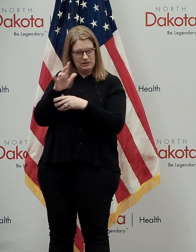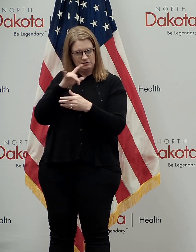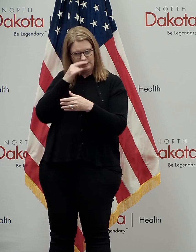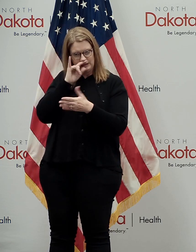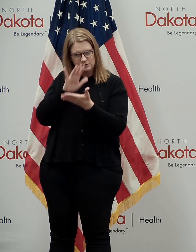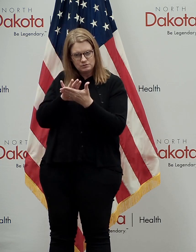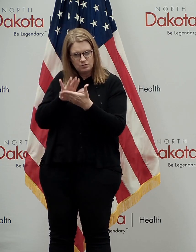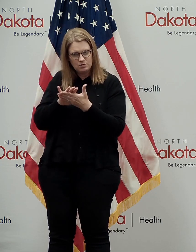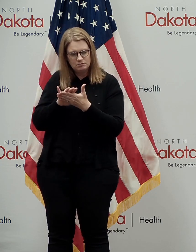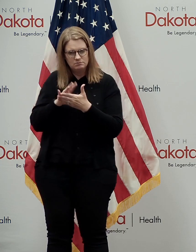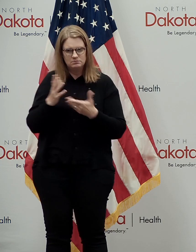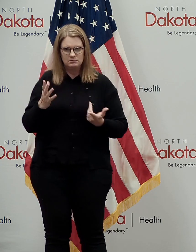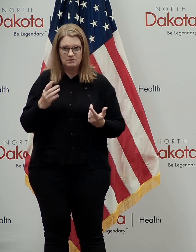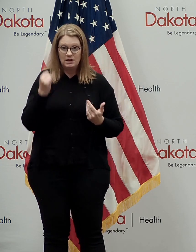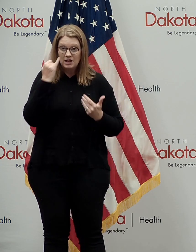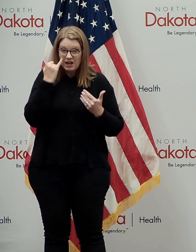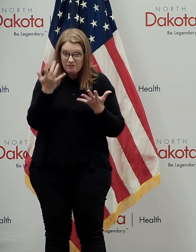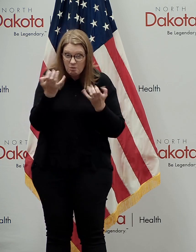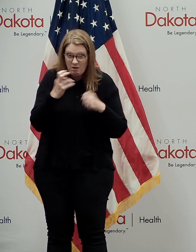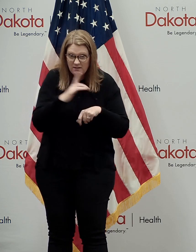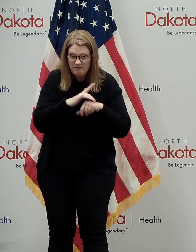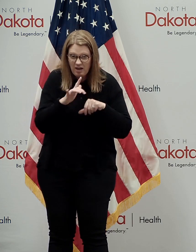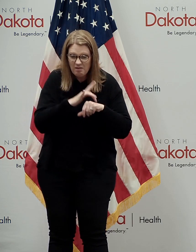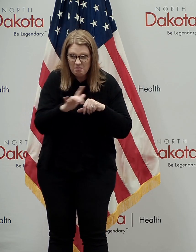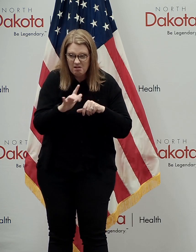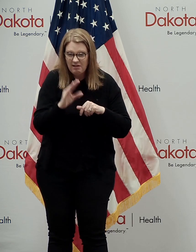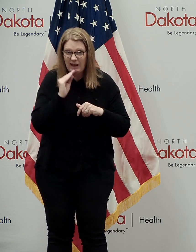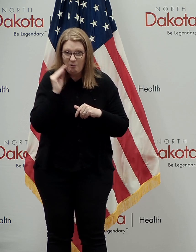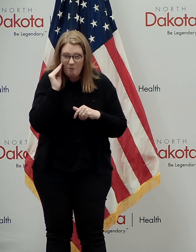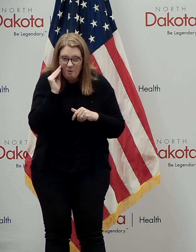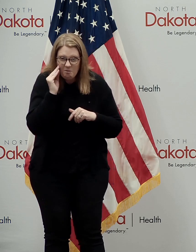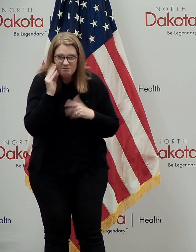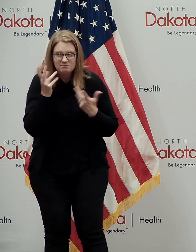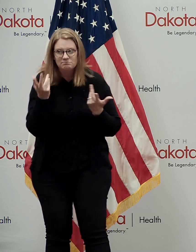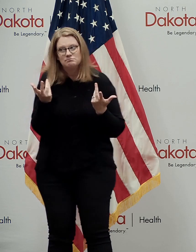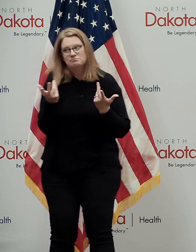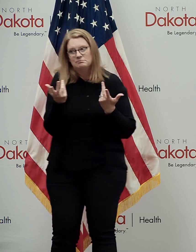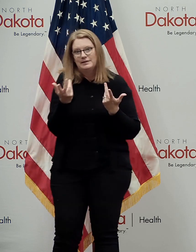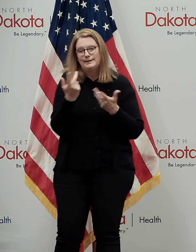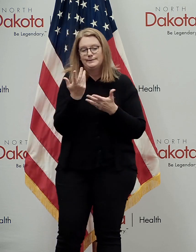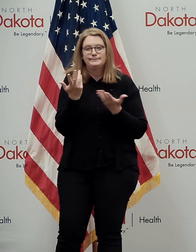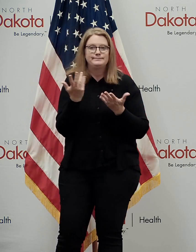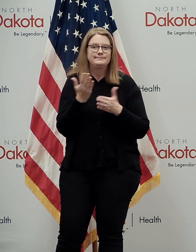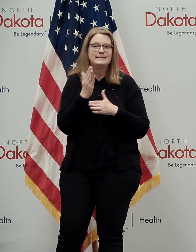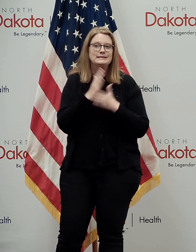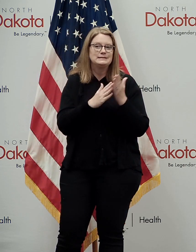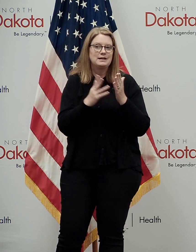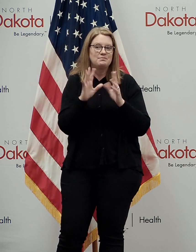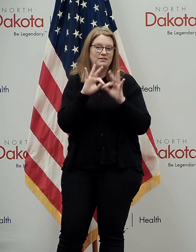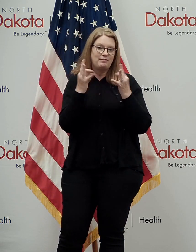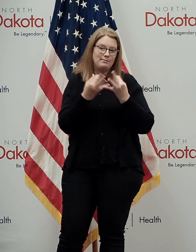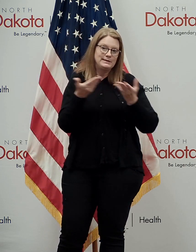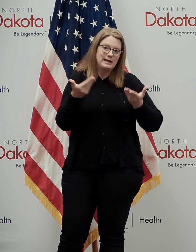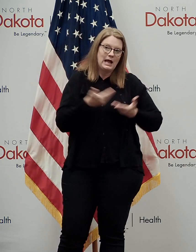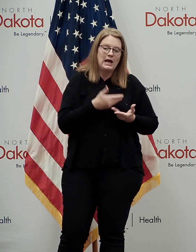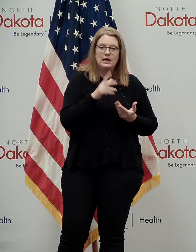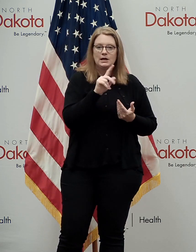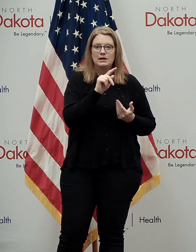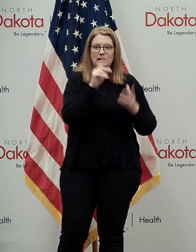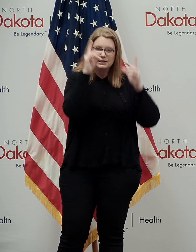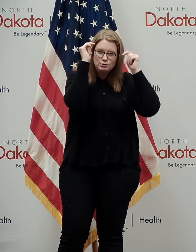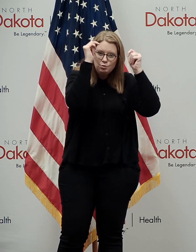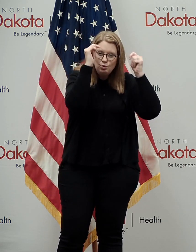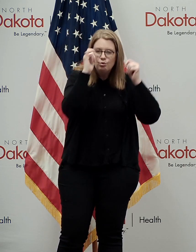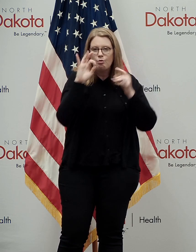if you still want to have this available to your child, to some families hire tutors or pay for